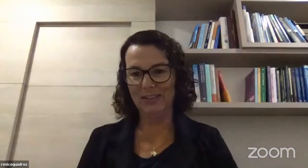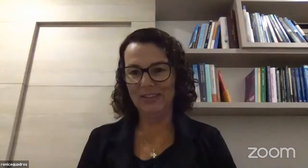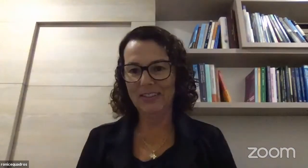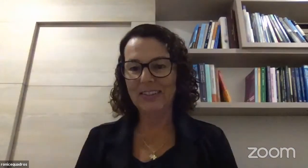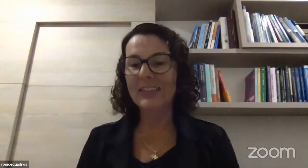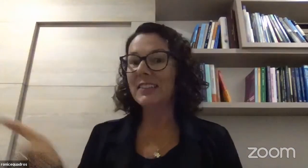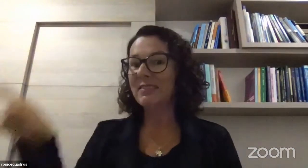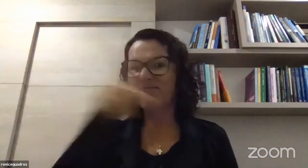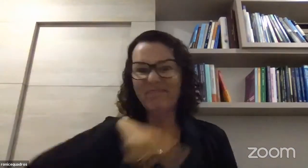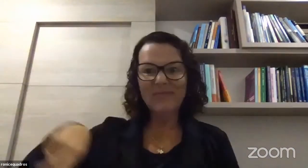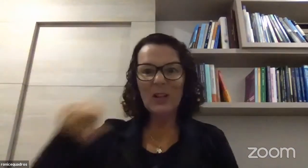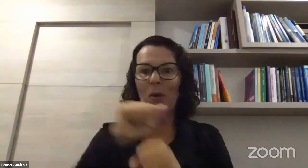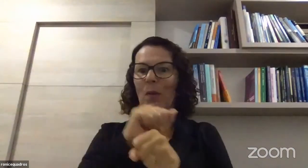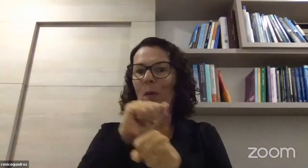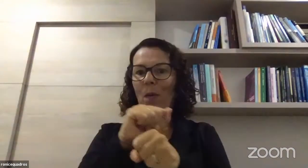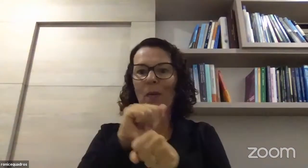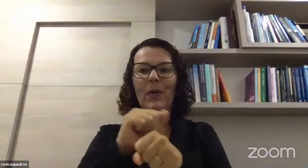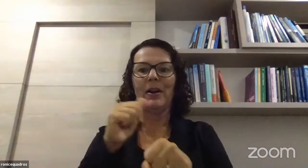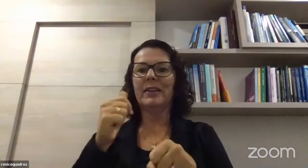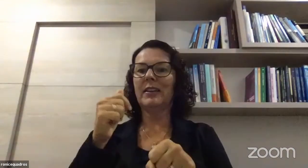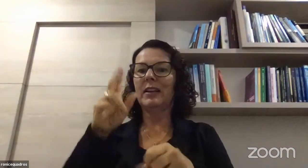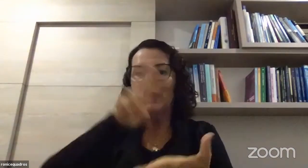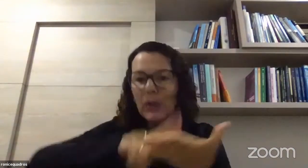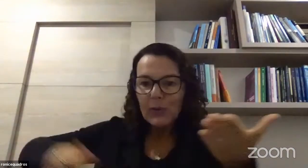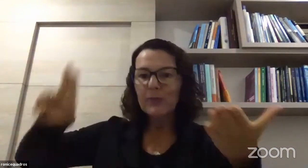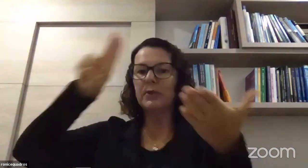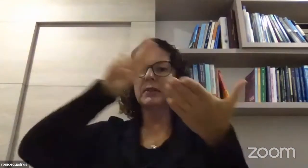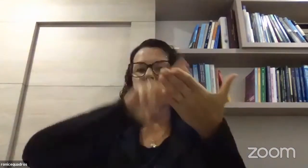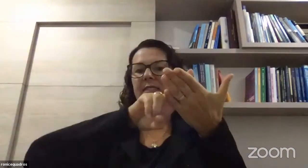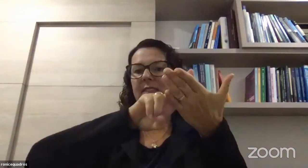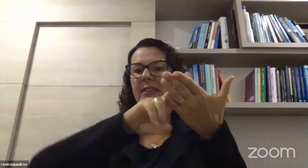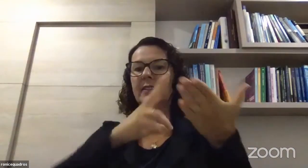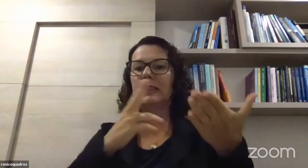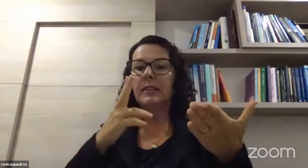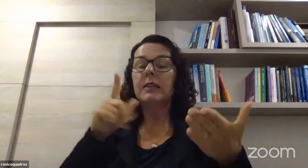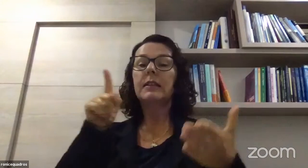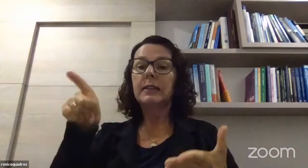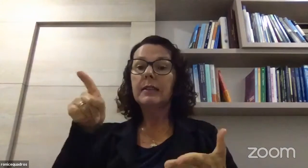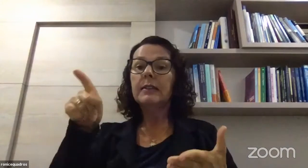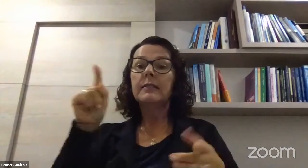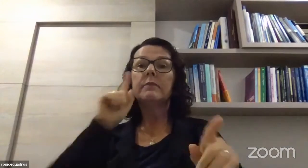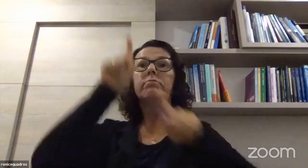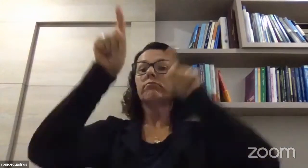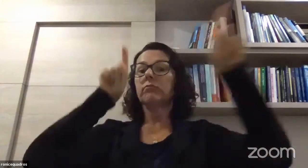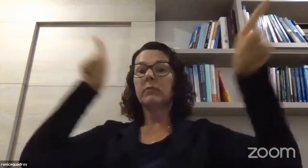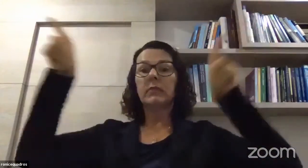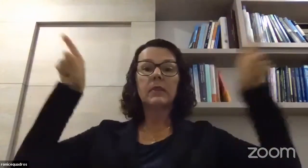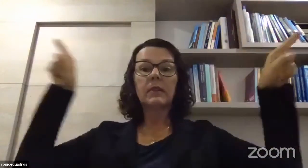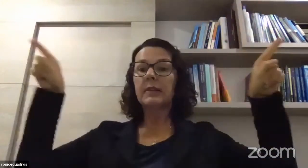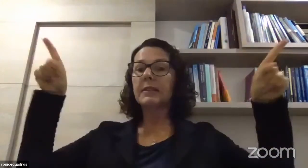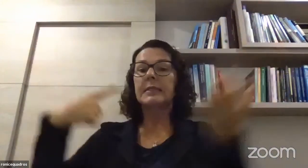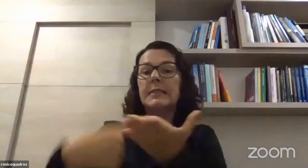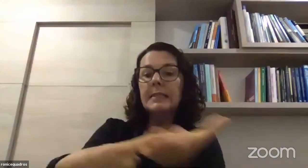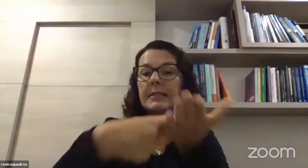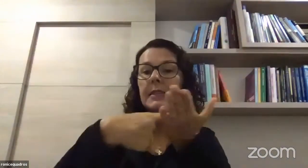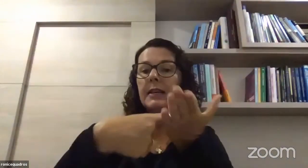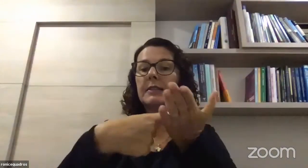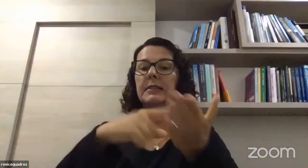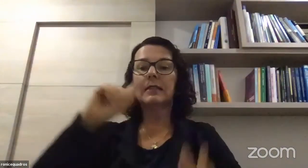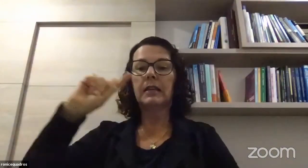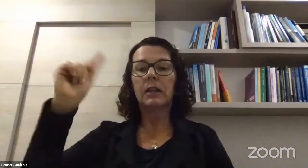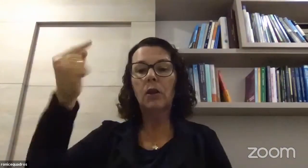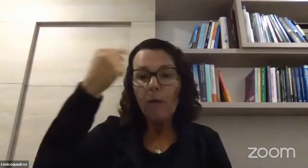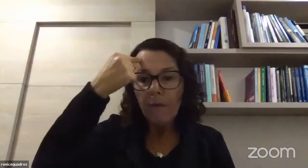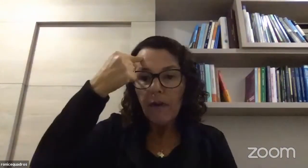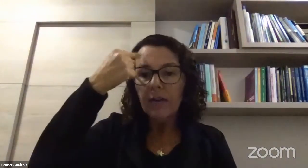Not only do we have upper level education teachers, but we